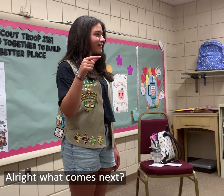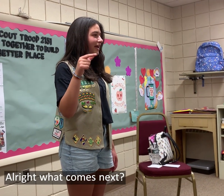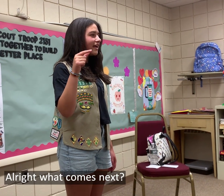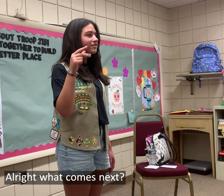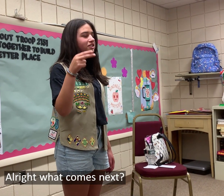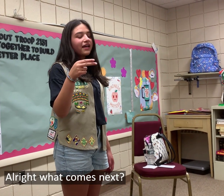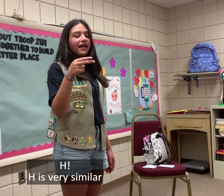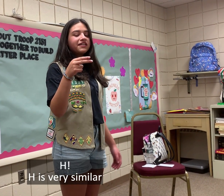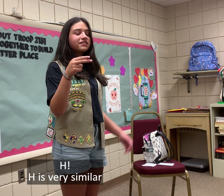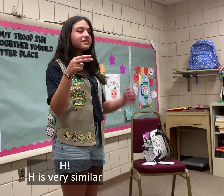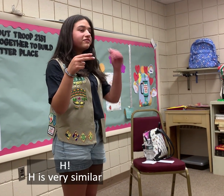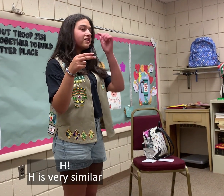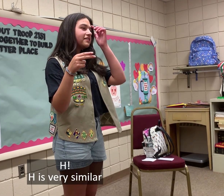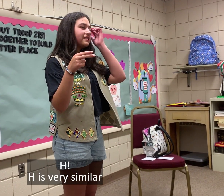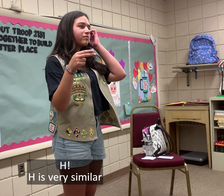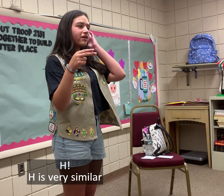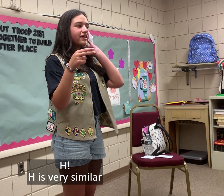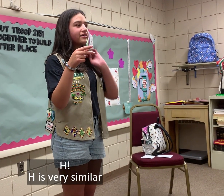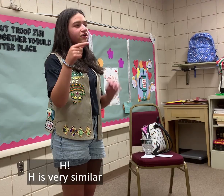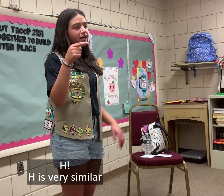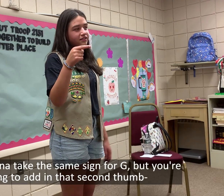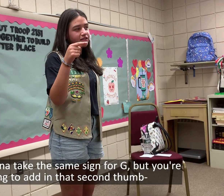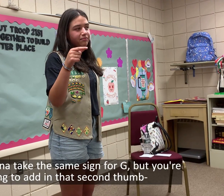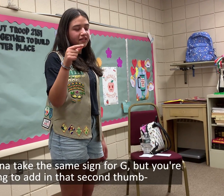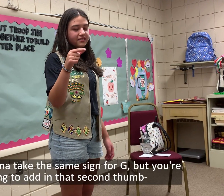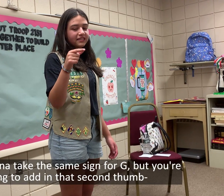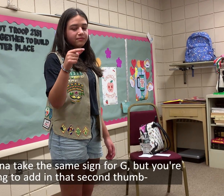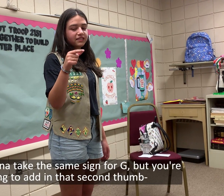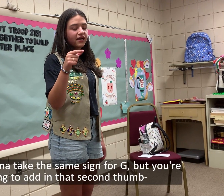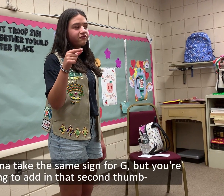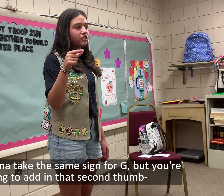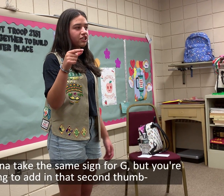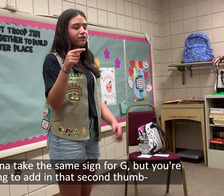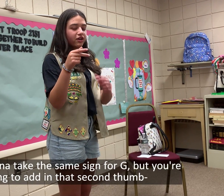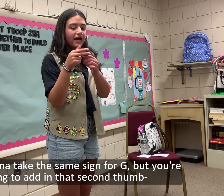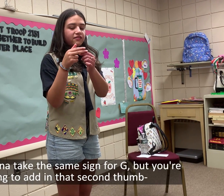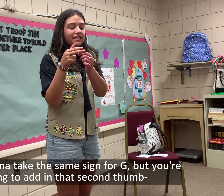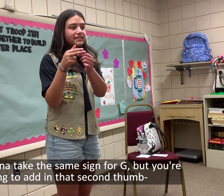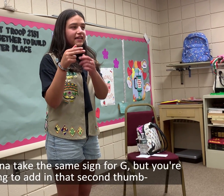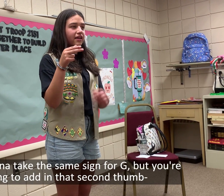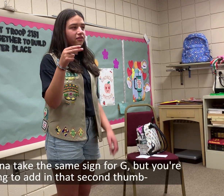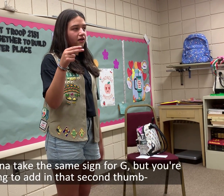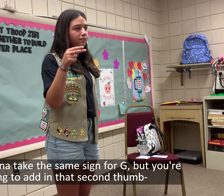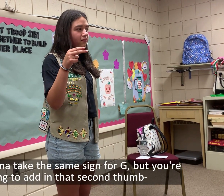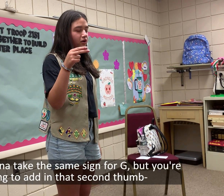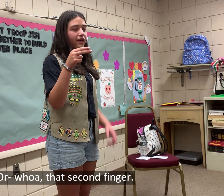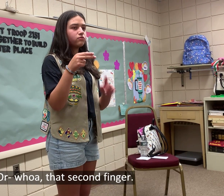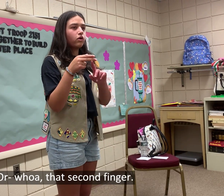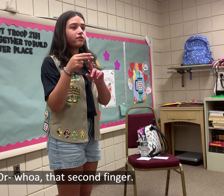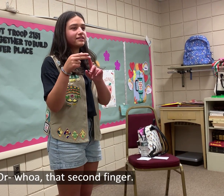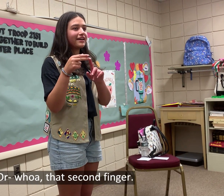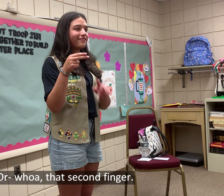H. H is very similar. You're going to make the same sign for G, but you're going to add in that second thumb. Or that second